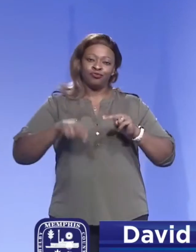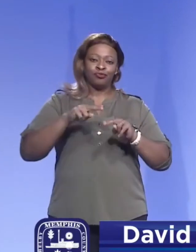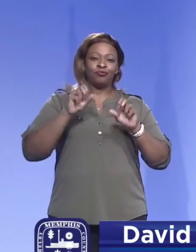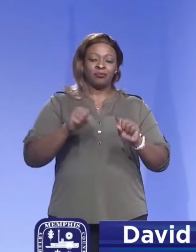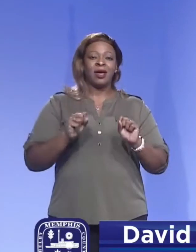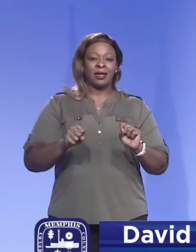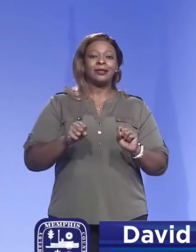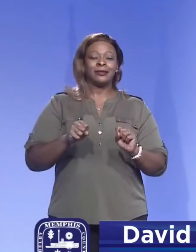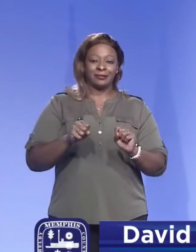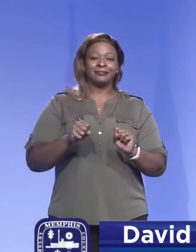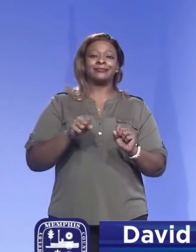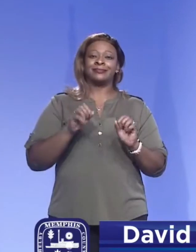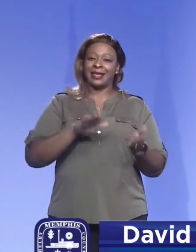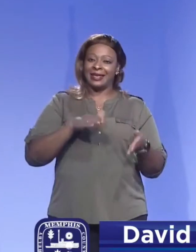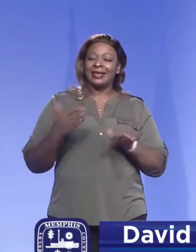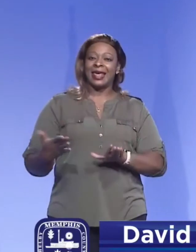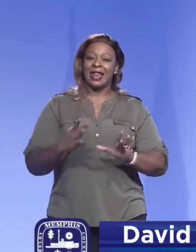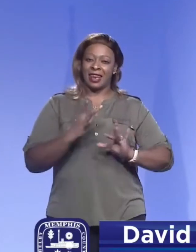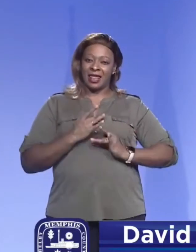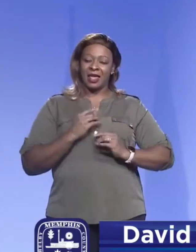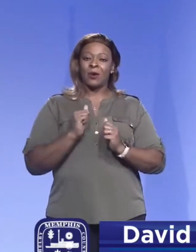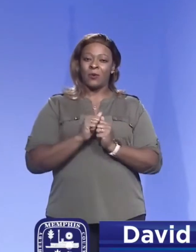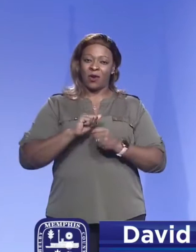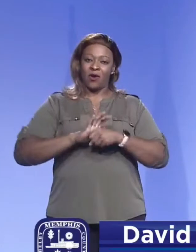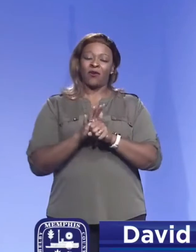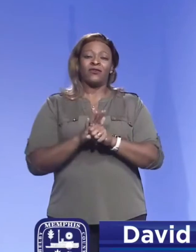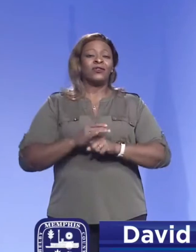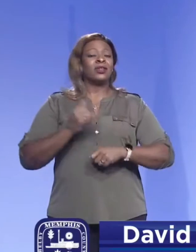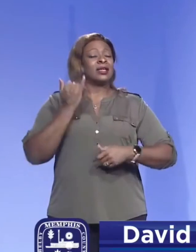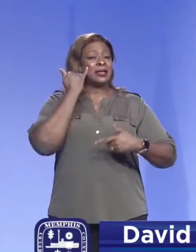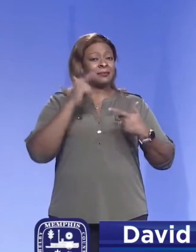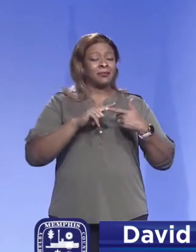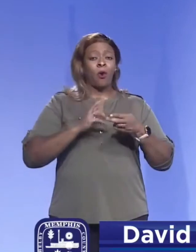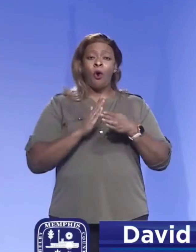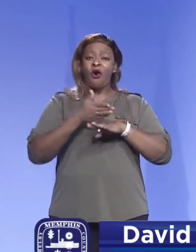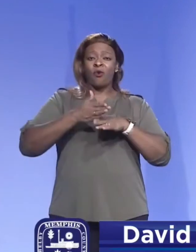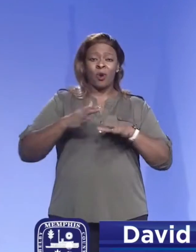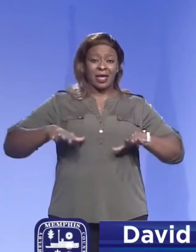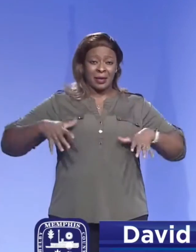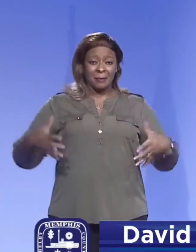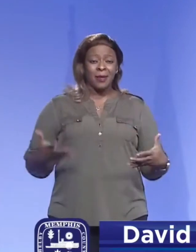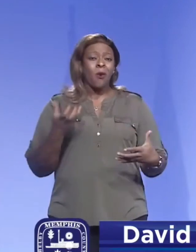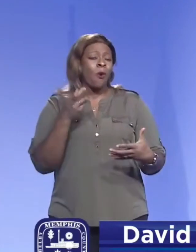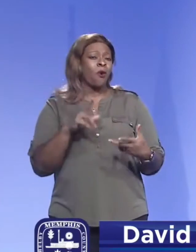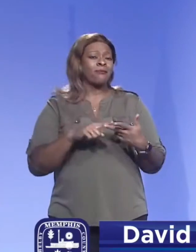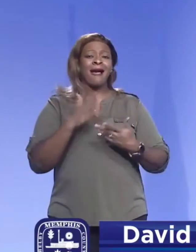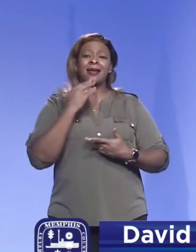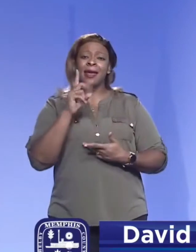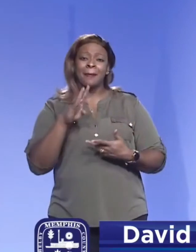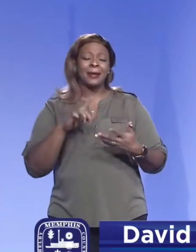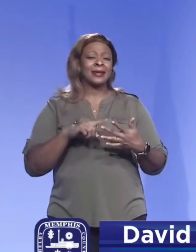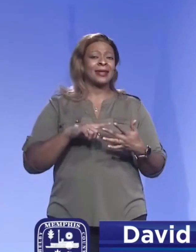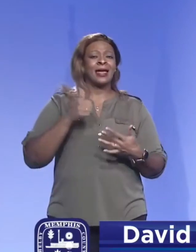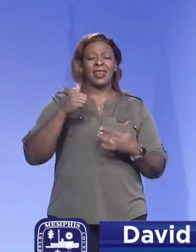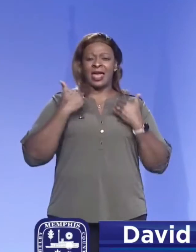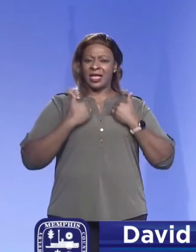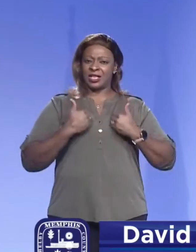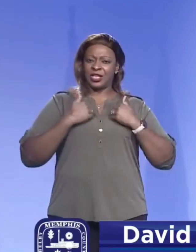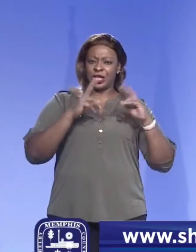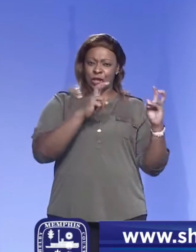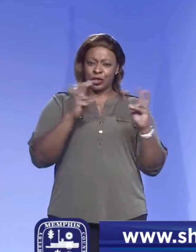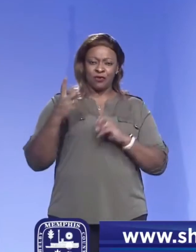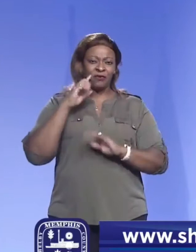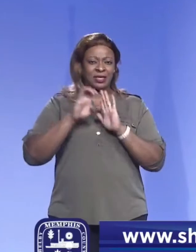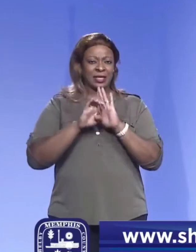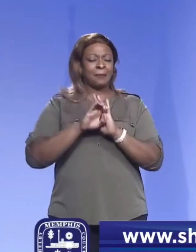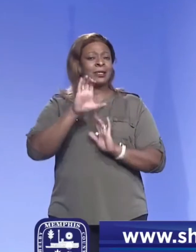risk of death. Also, if you're obese, if you have diabetes, if you have an underlying respiratory condition such